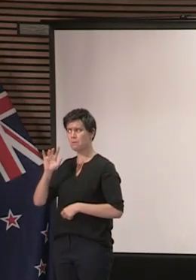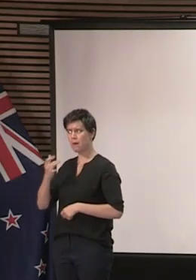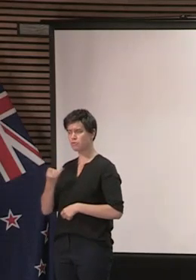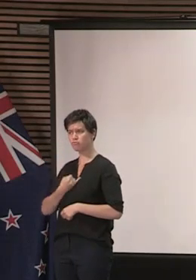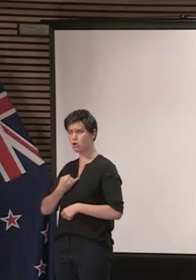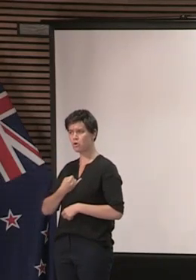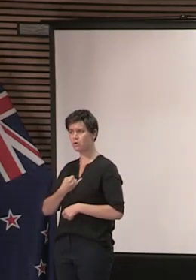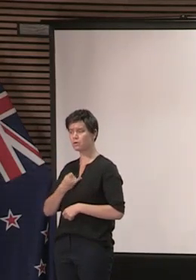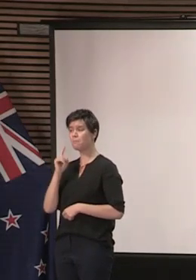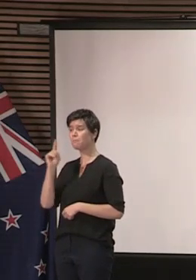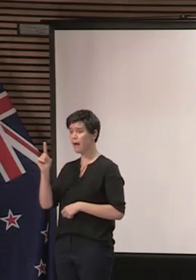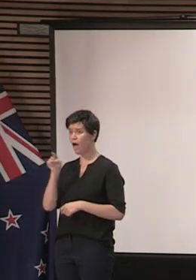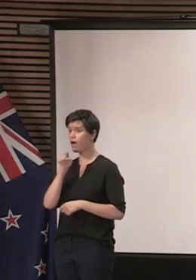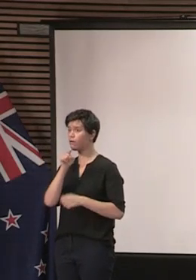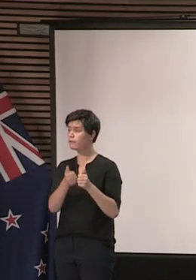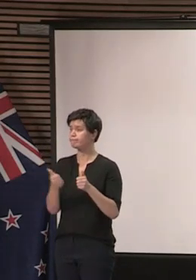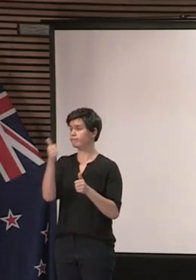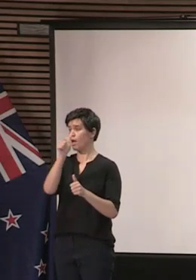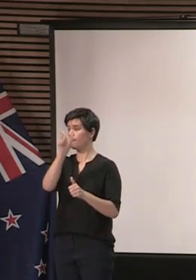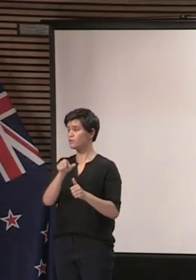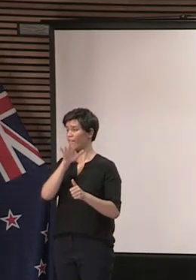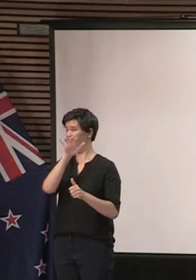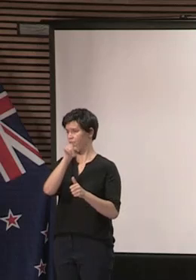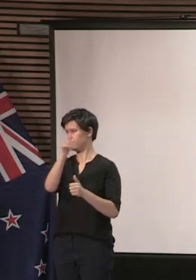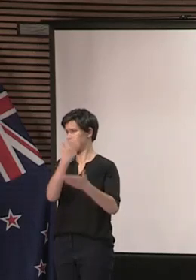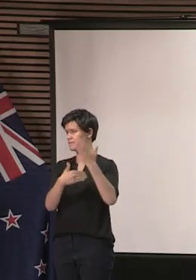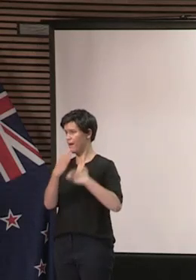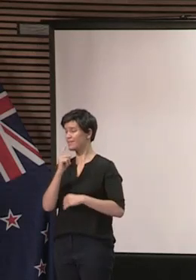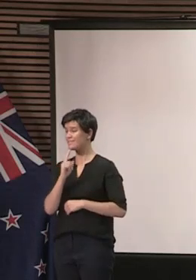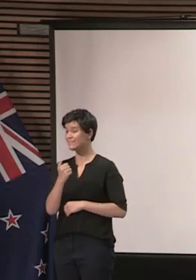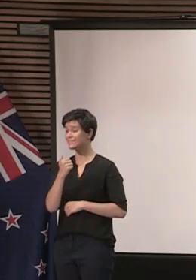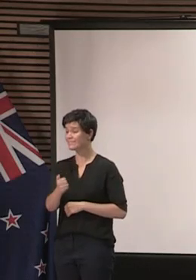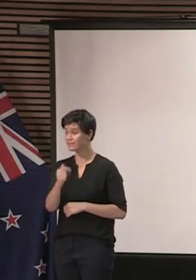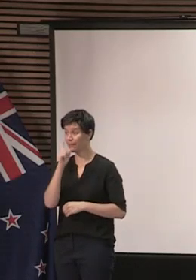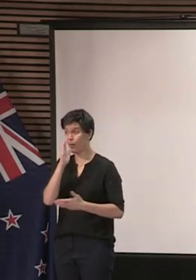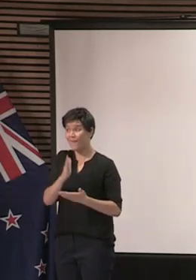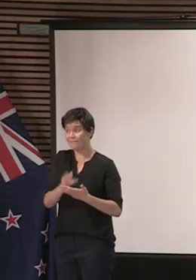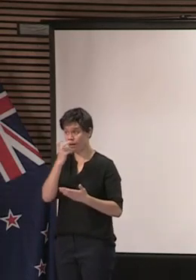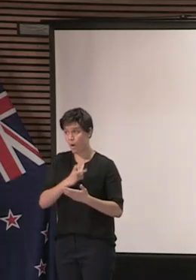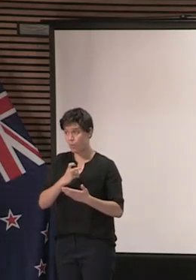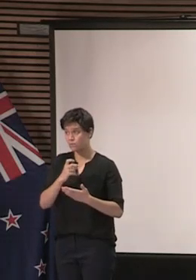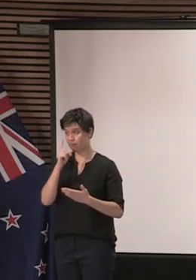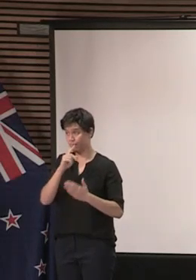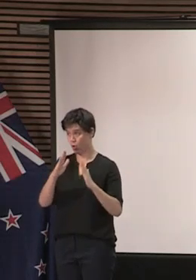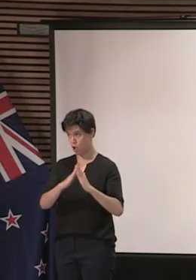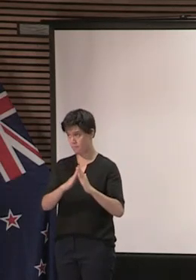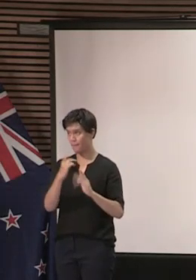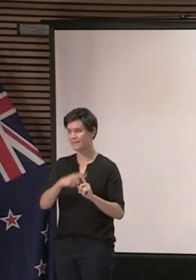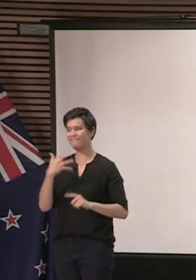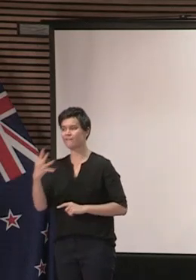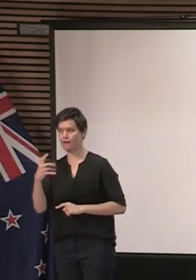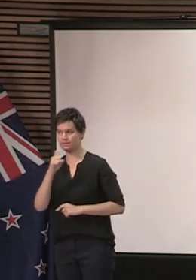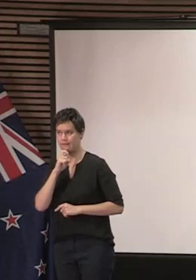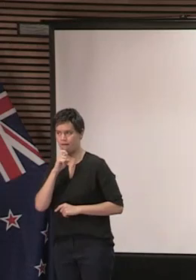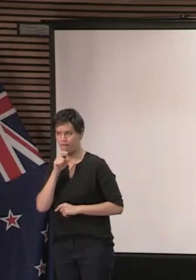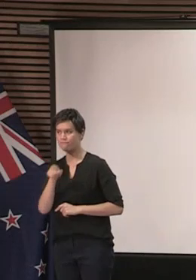with the Chief Executive there a day or two ago, there were 5 staff members who were infected, and the other cases associated